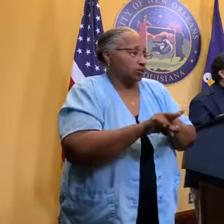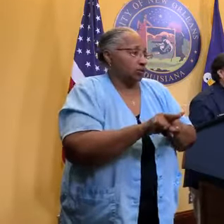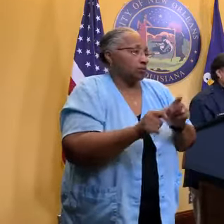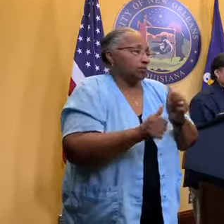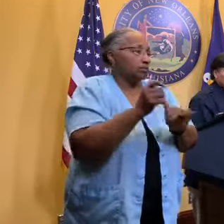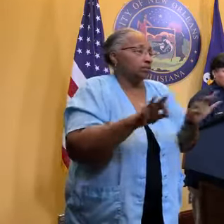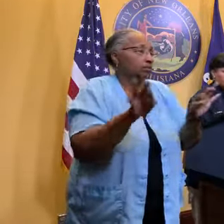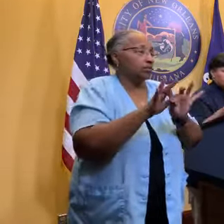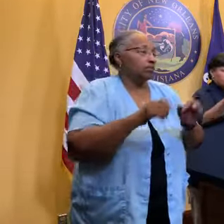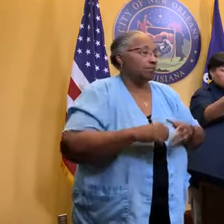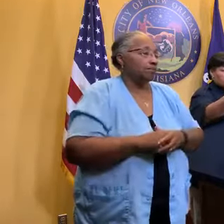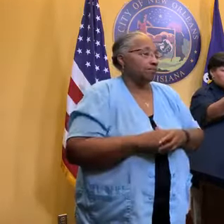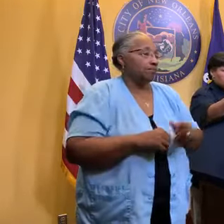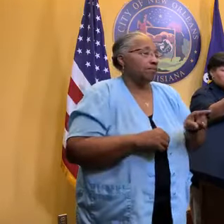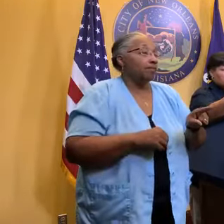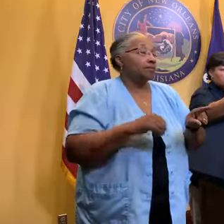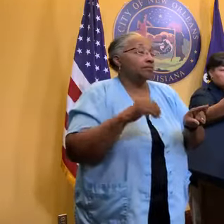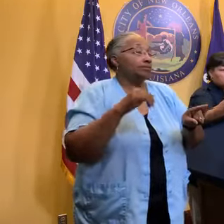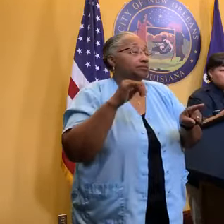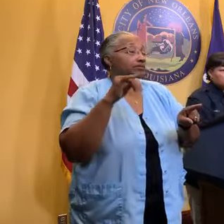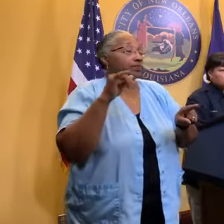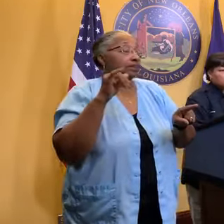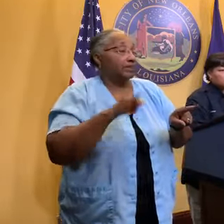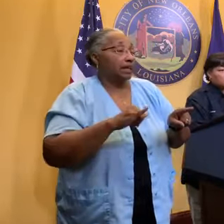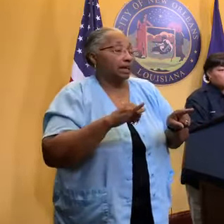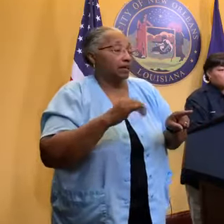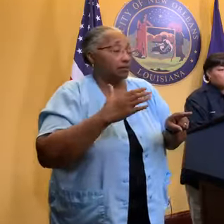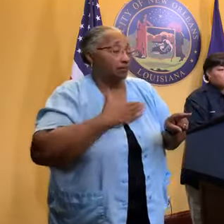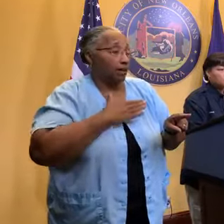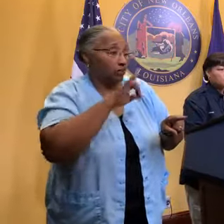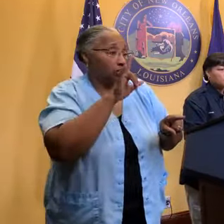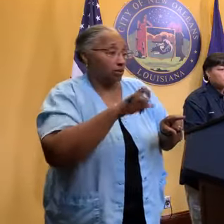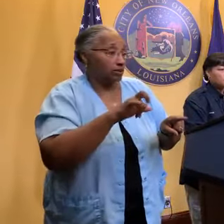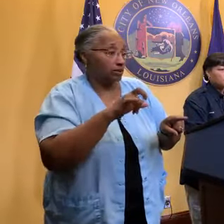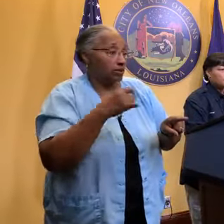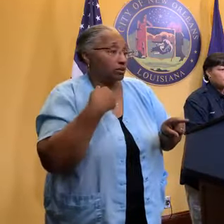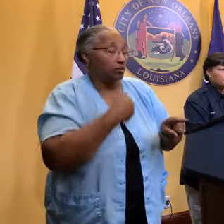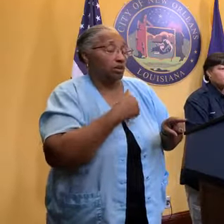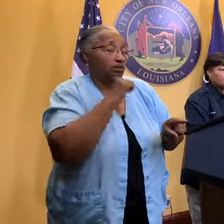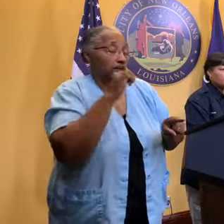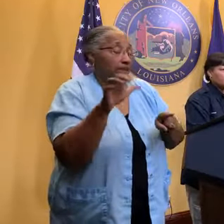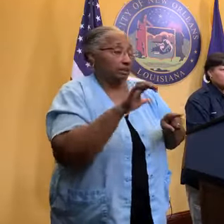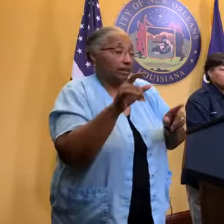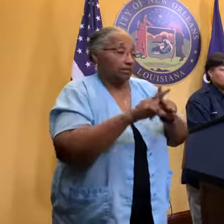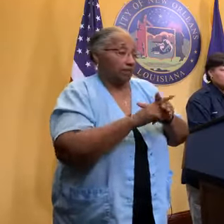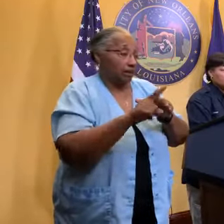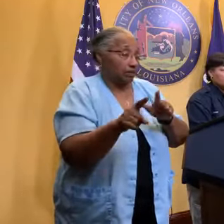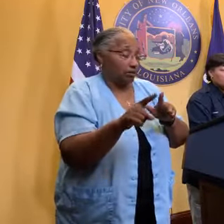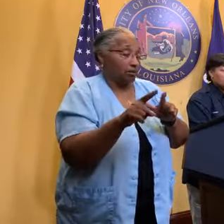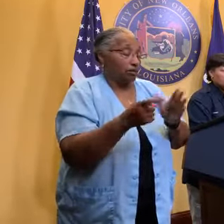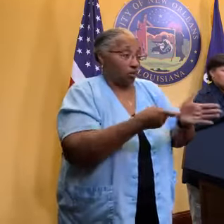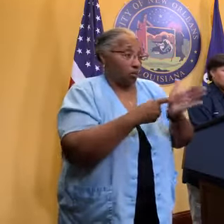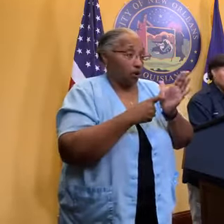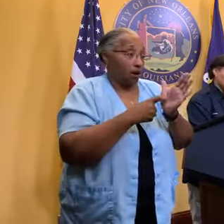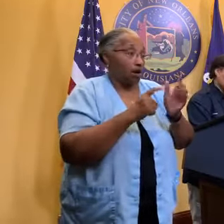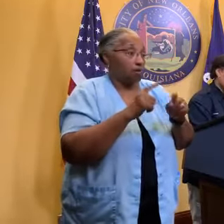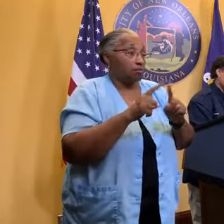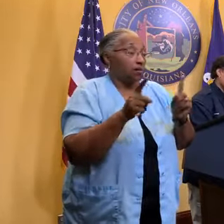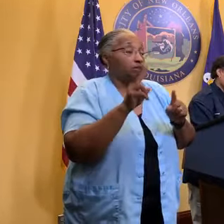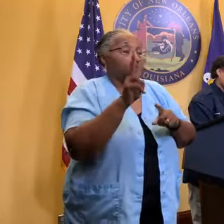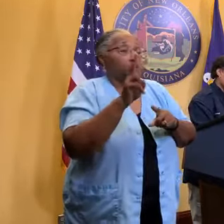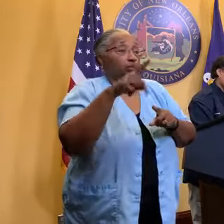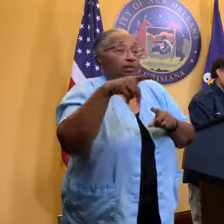WGNO. That was pretty much where I was going with, we haven't done an evacuation or anything mandatory, but is the 2 p.m. in